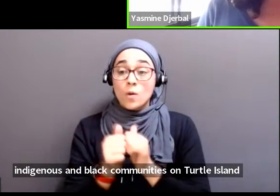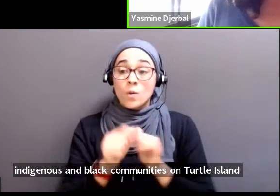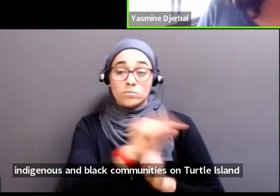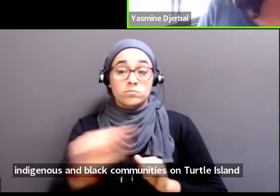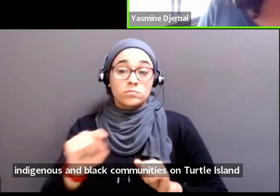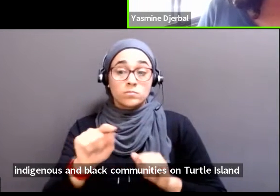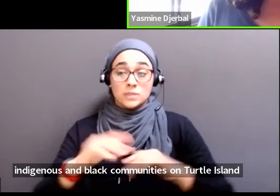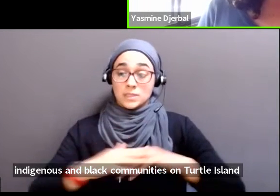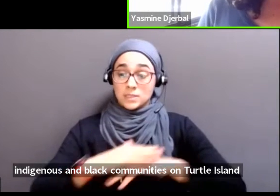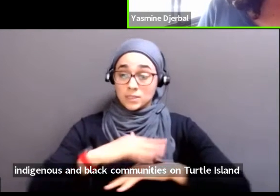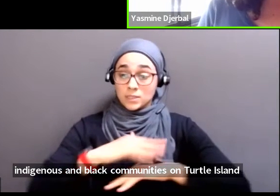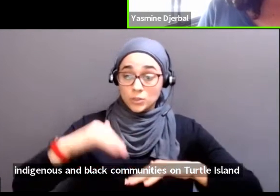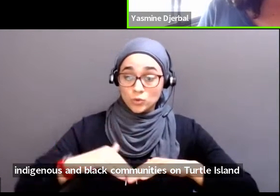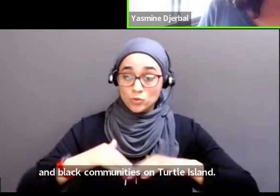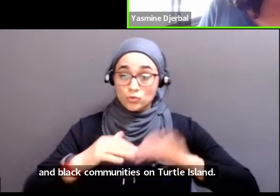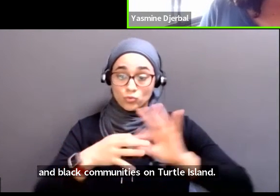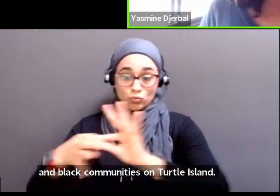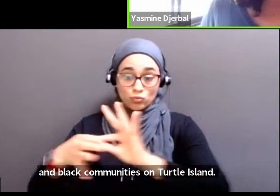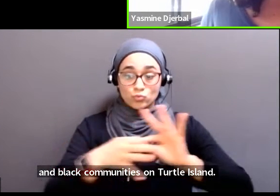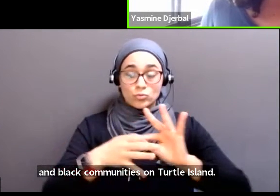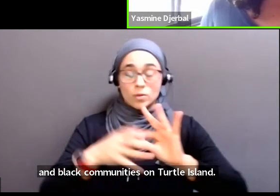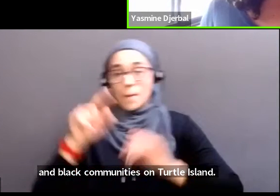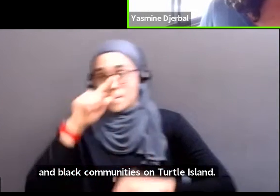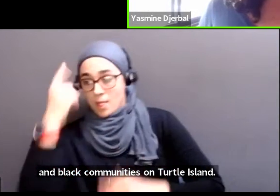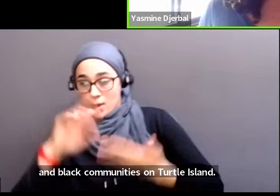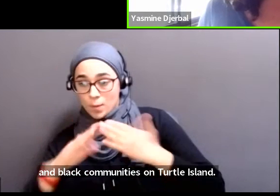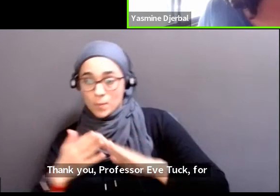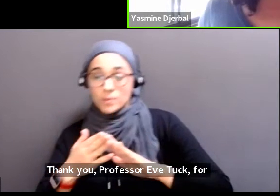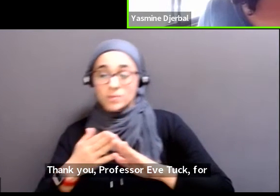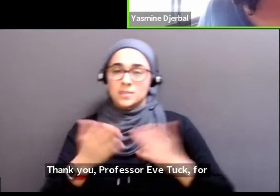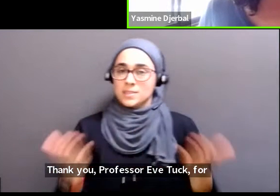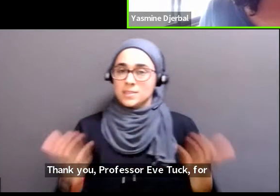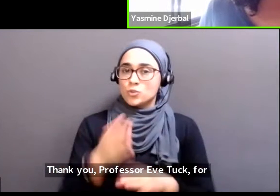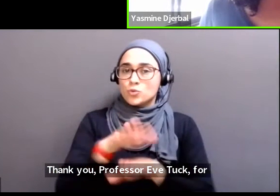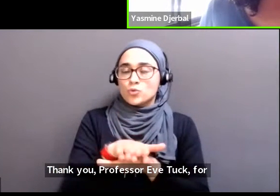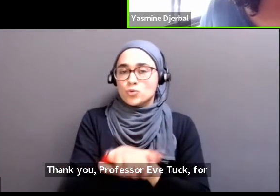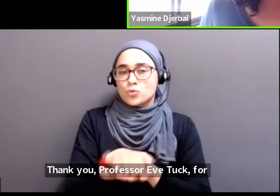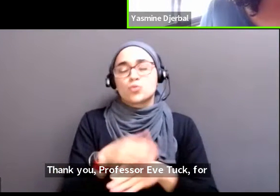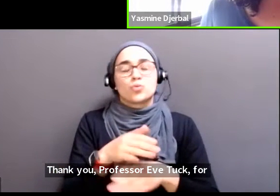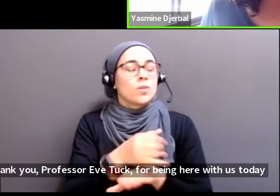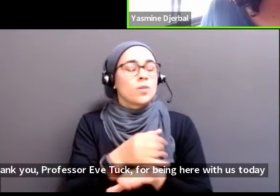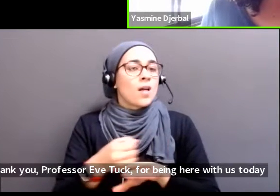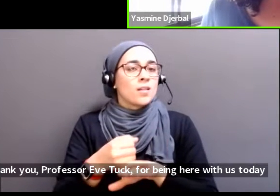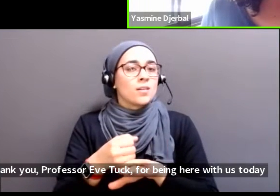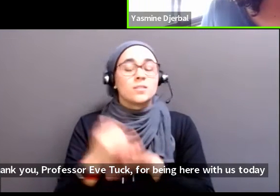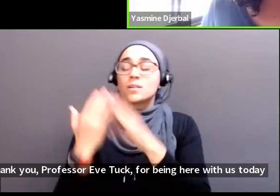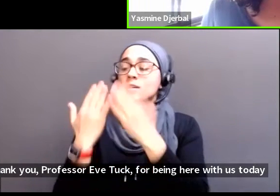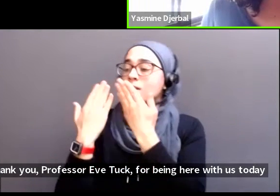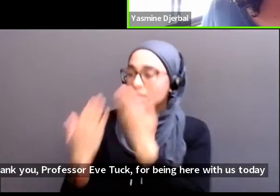you, Professor Eve Tuck, for being here with us today. It is truly an honor.